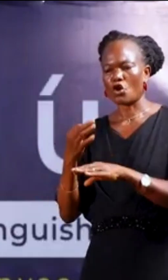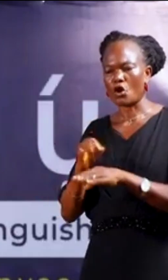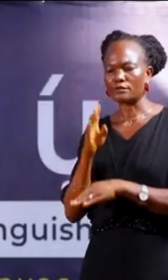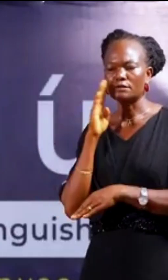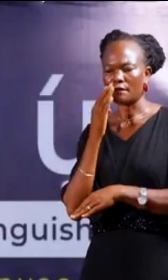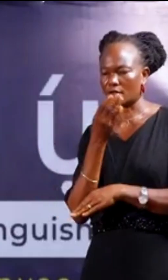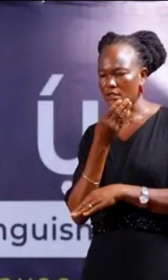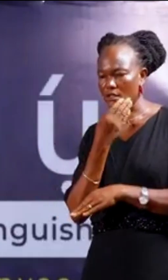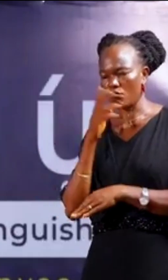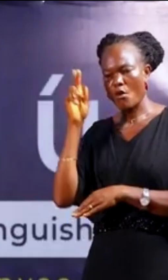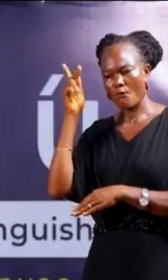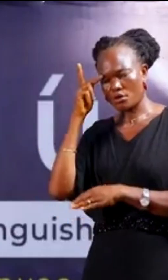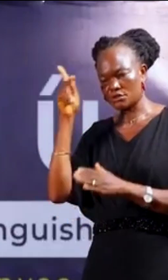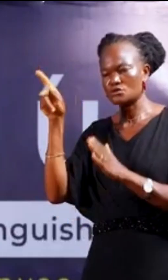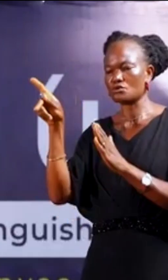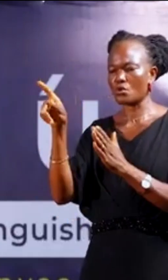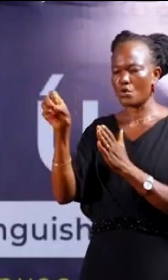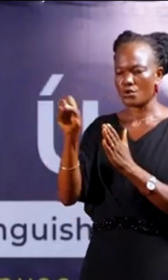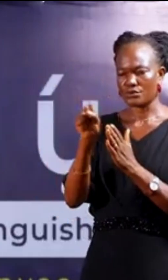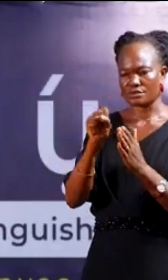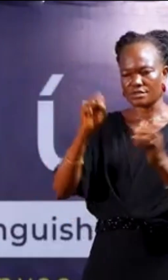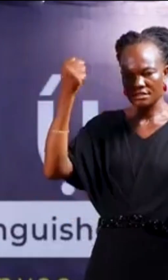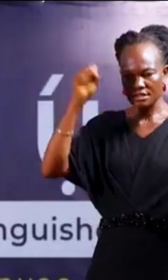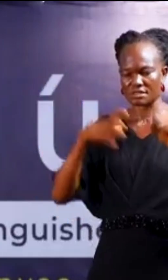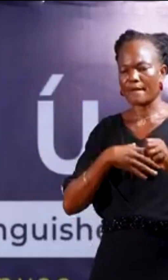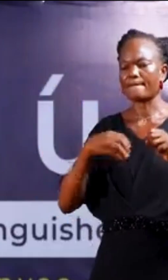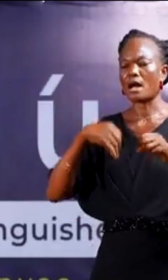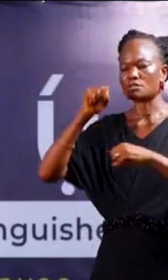indigenous political system and structure.